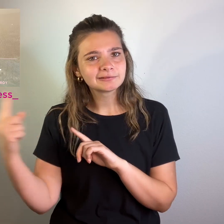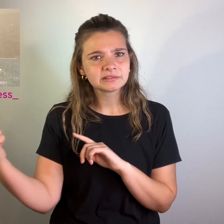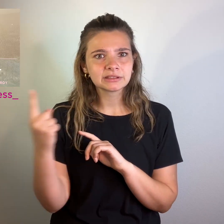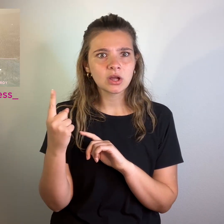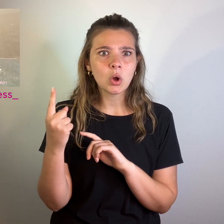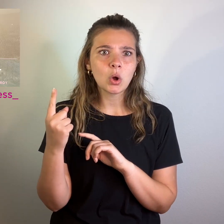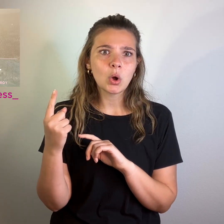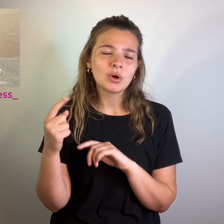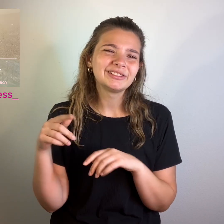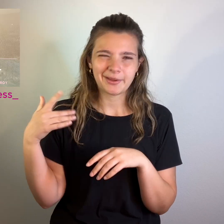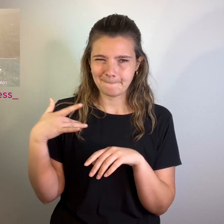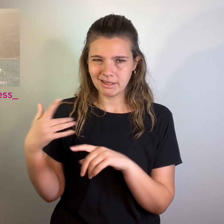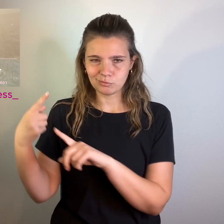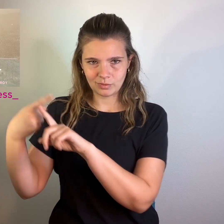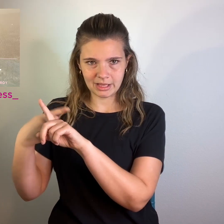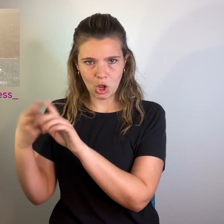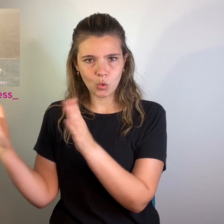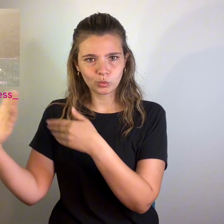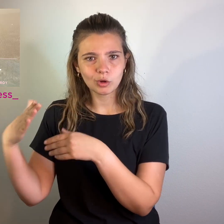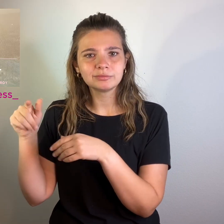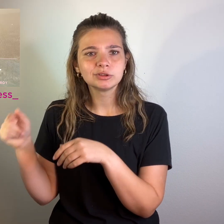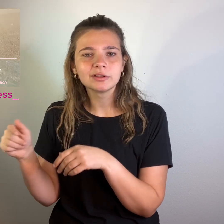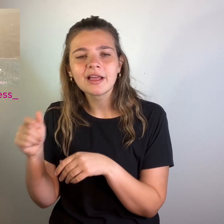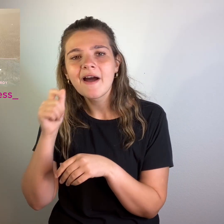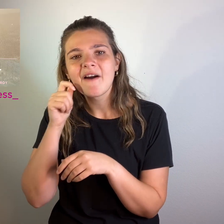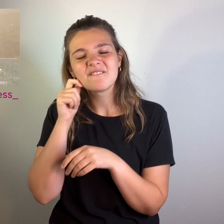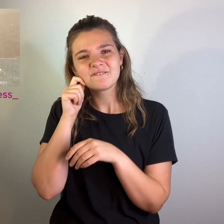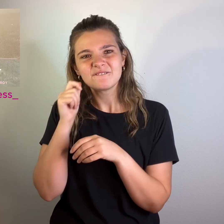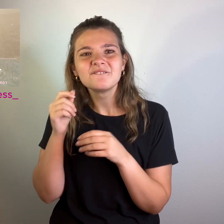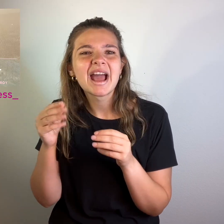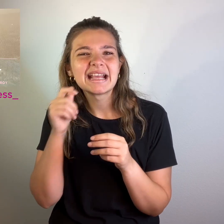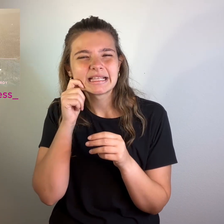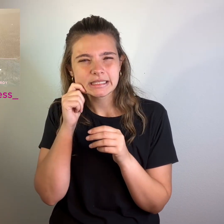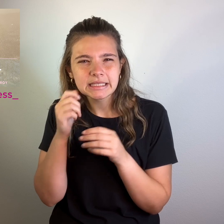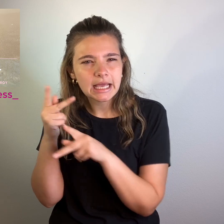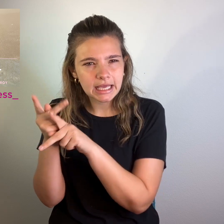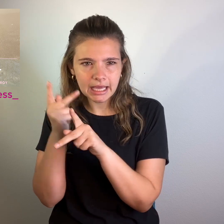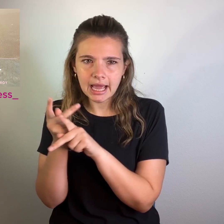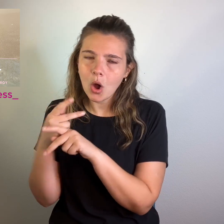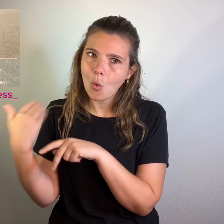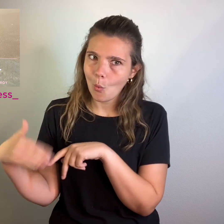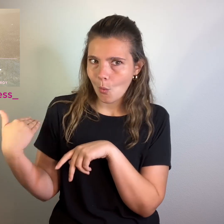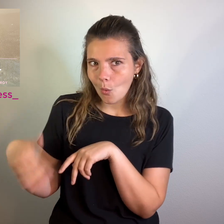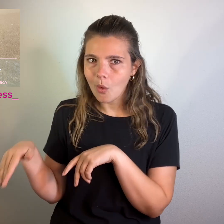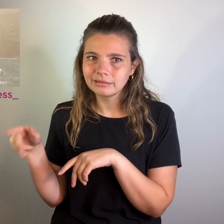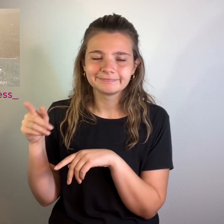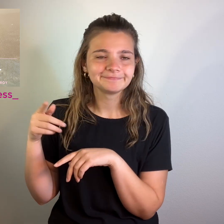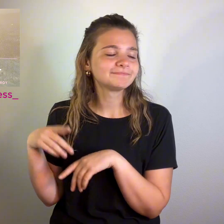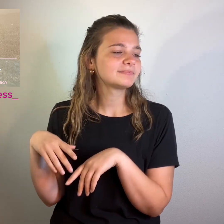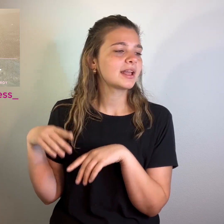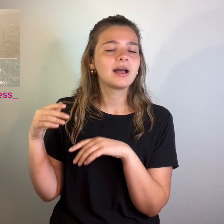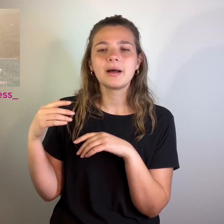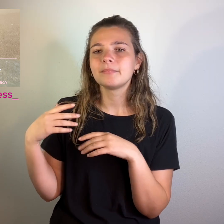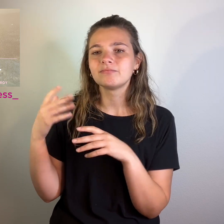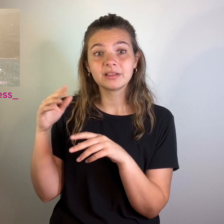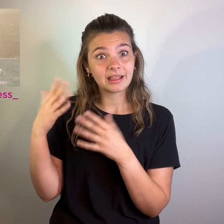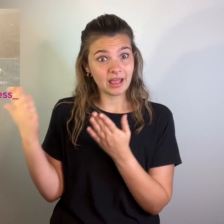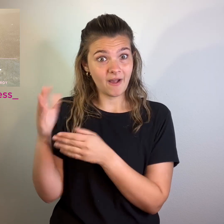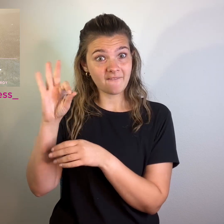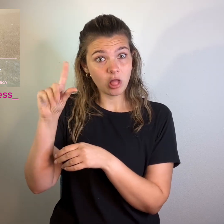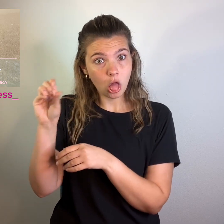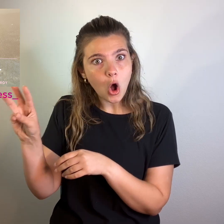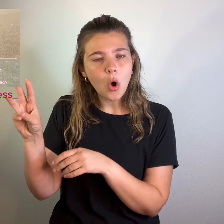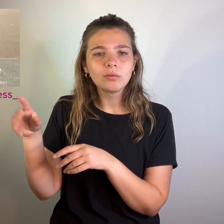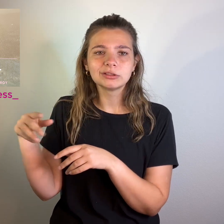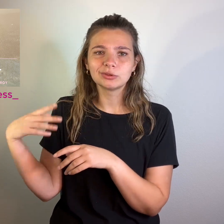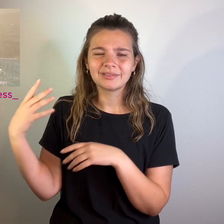She does facials and a ton of good, juicy skincare and health care at Flow. And, I'm trying to